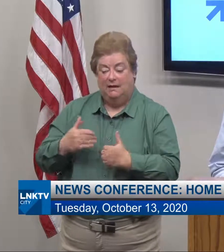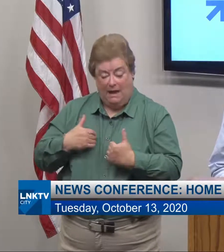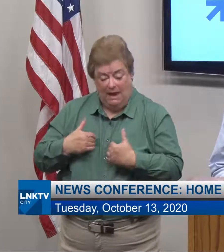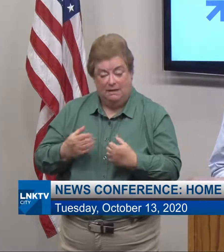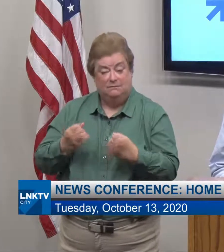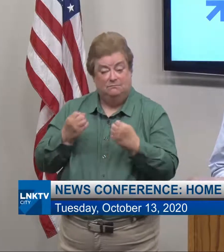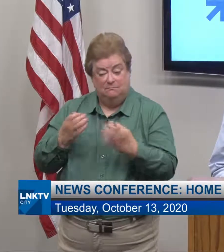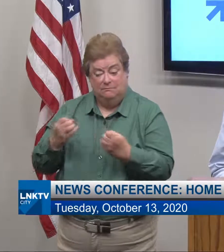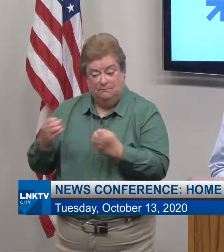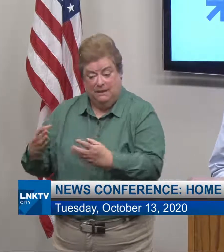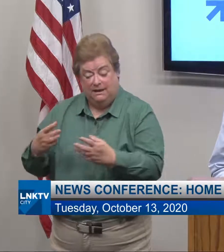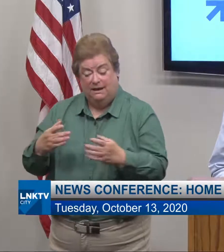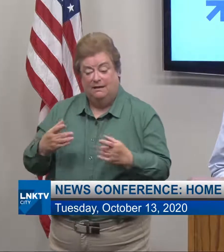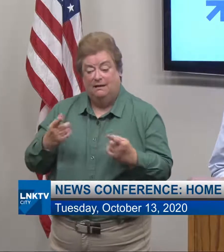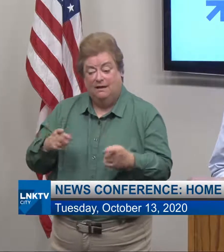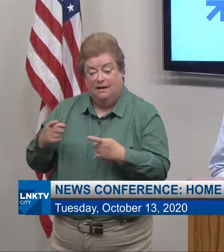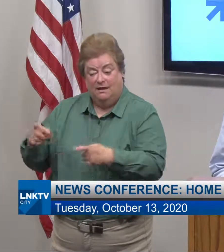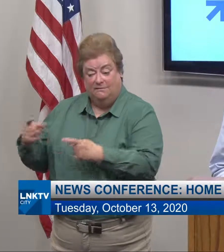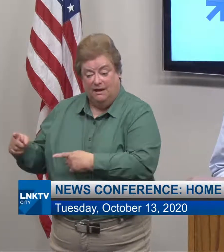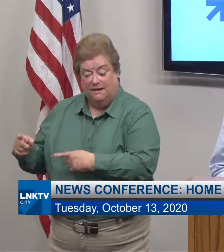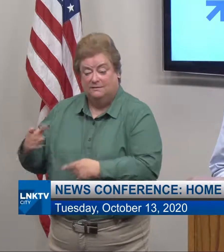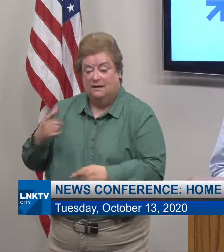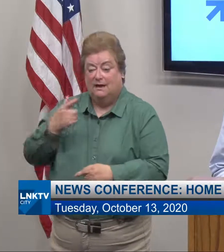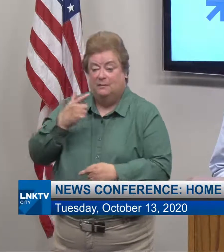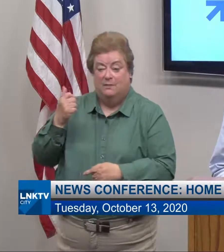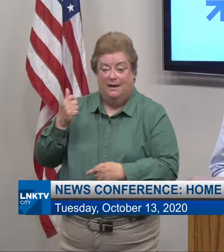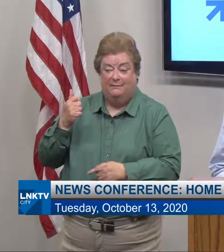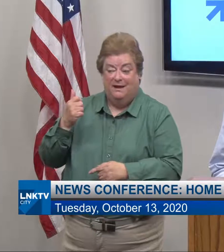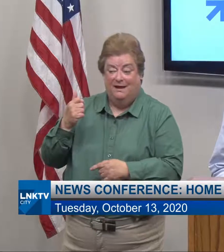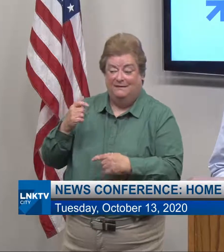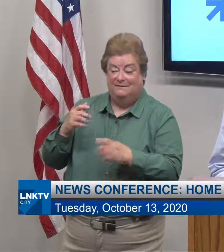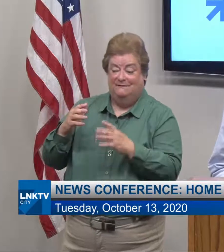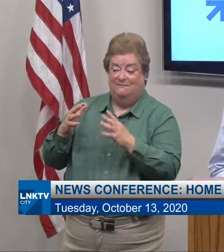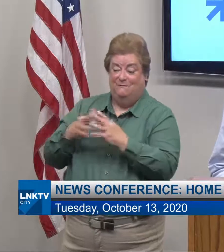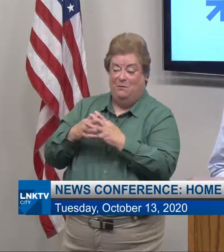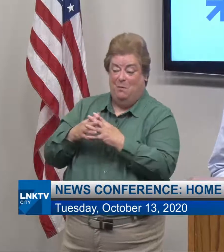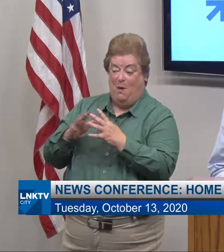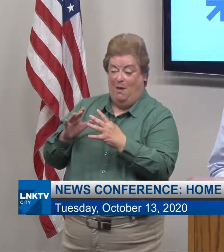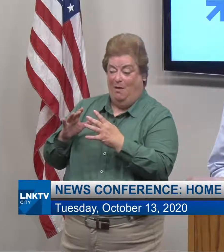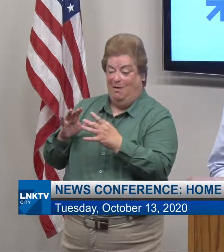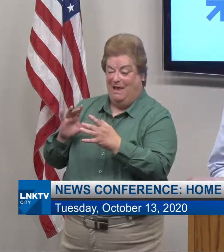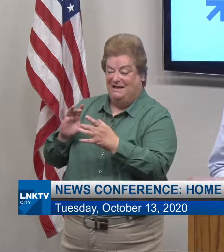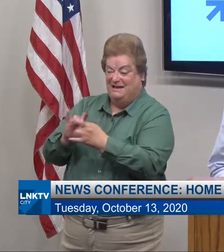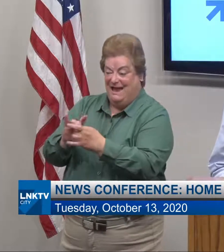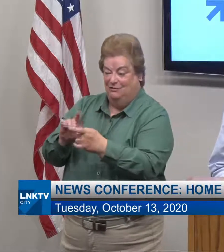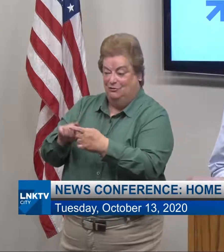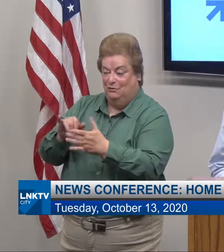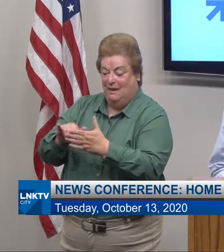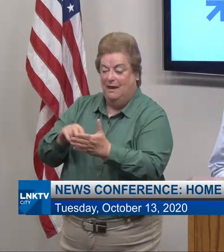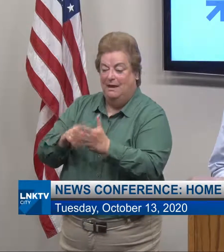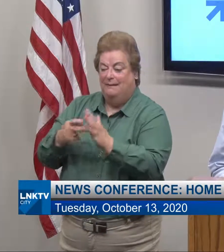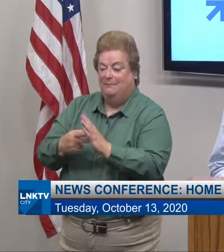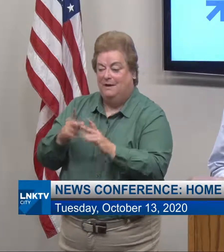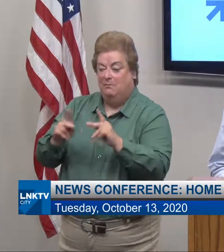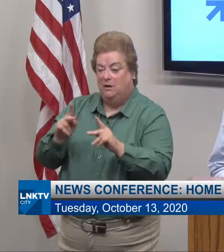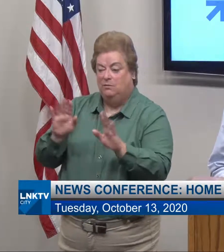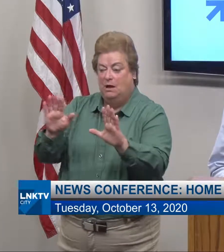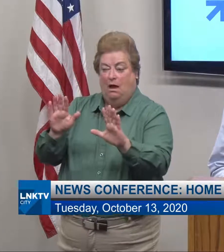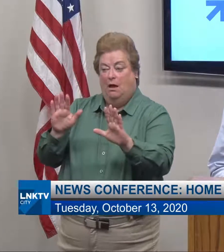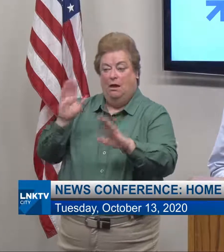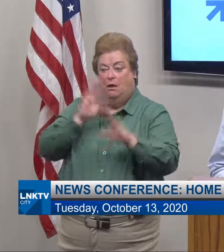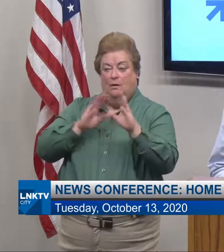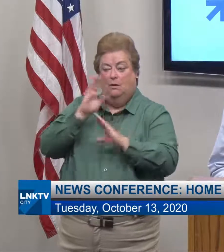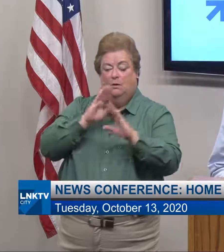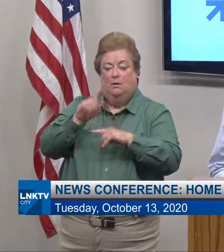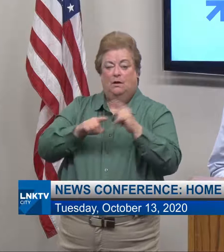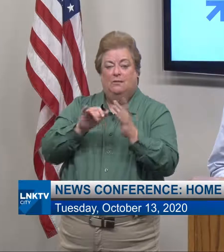events, and simply because the name Husker football is attached to this one should not all of a sudden create a level of concern that may